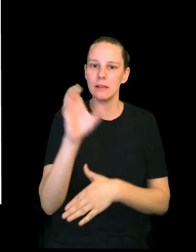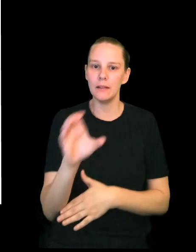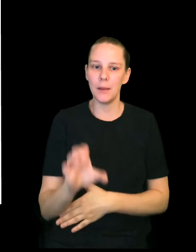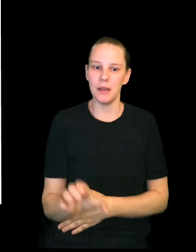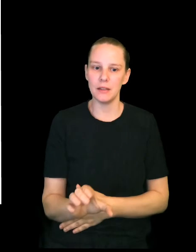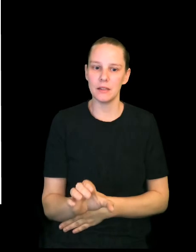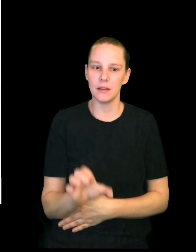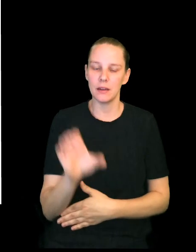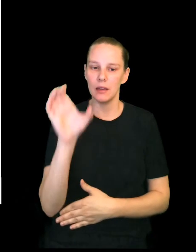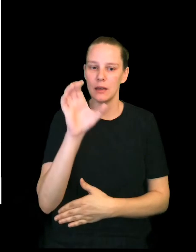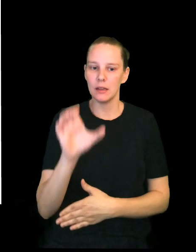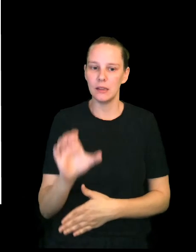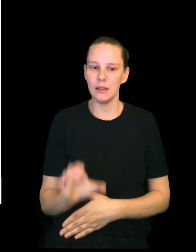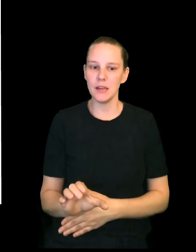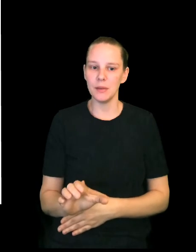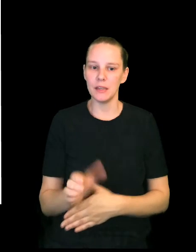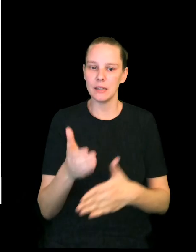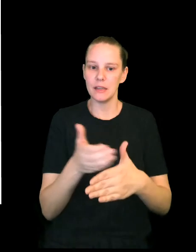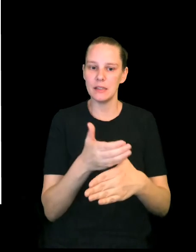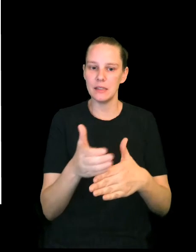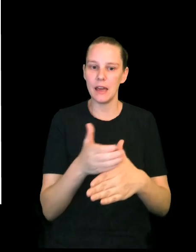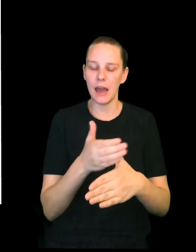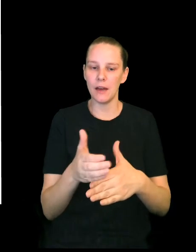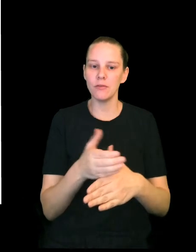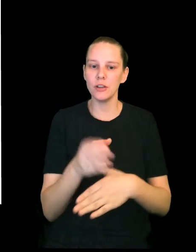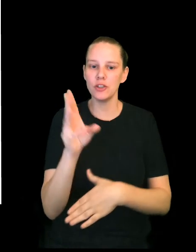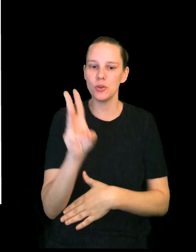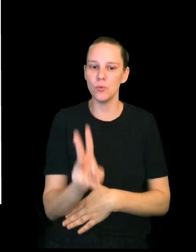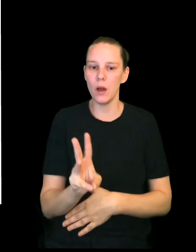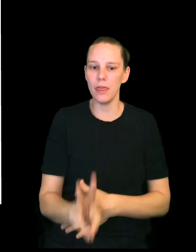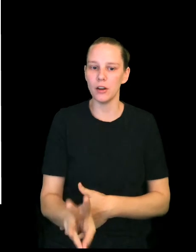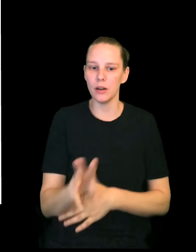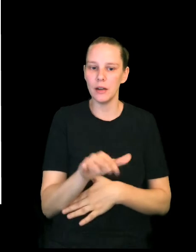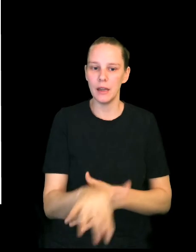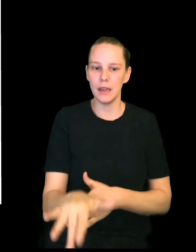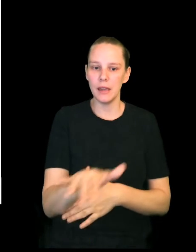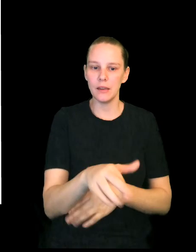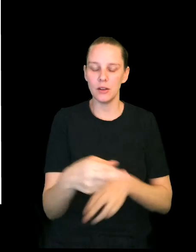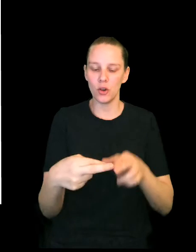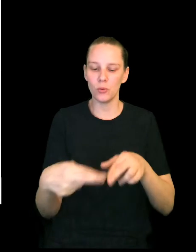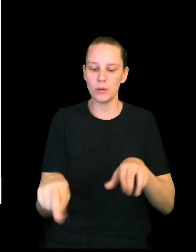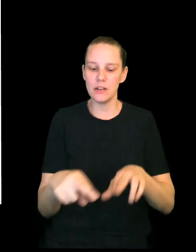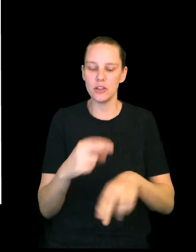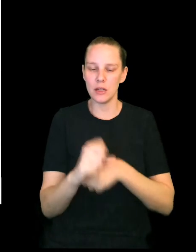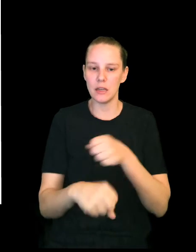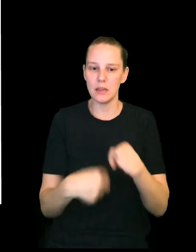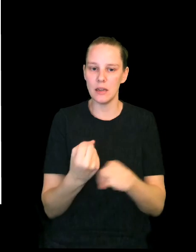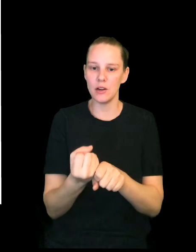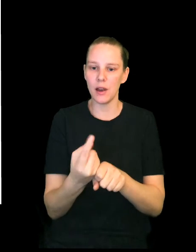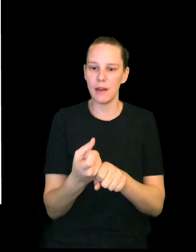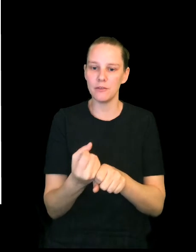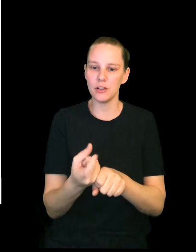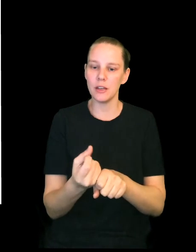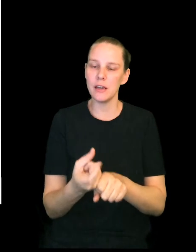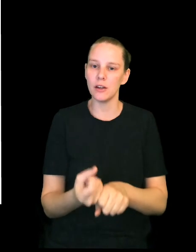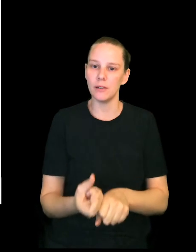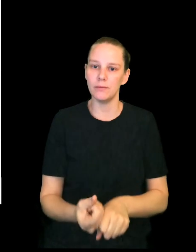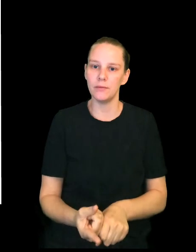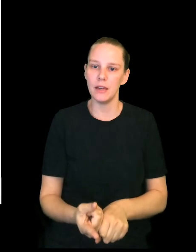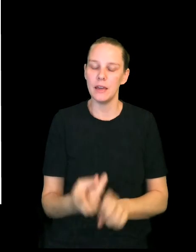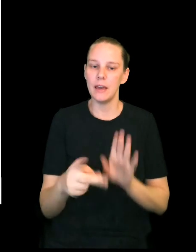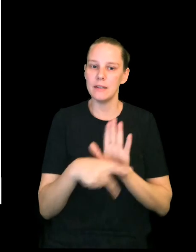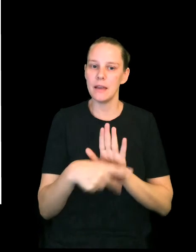What is climate? Climate is the average weather in a region year after